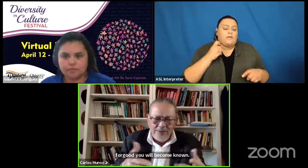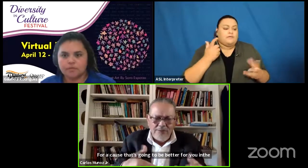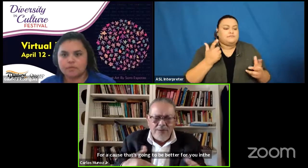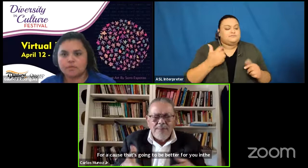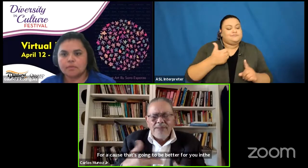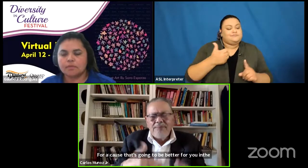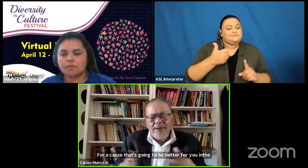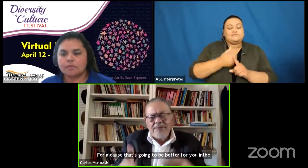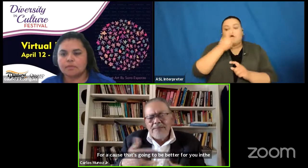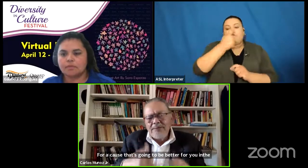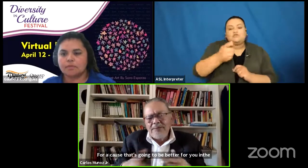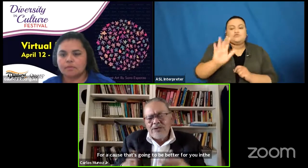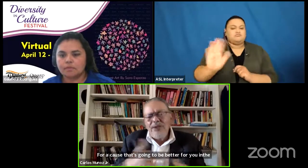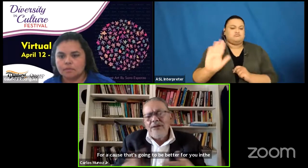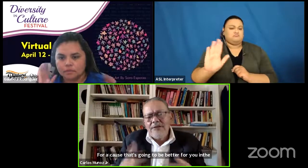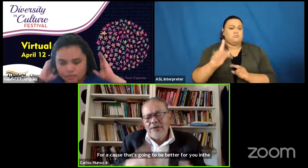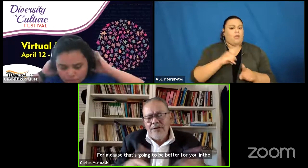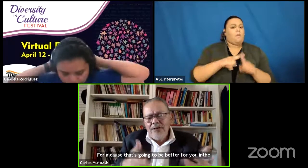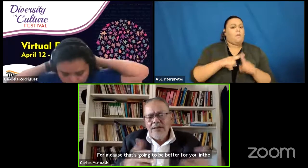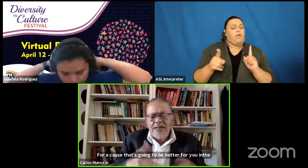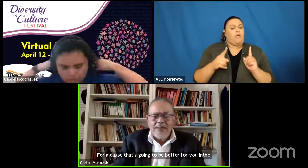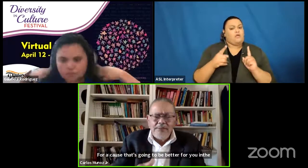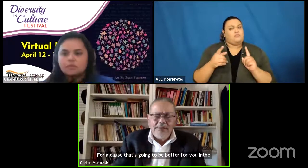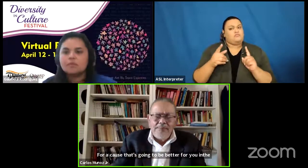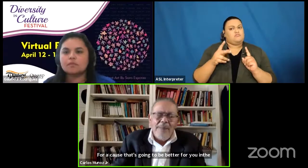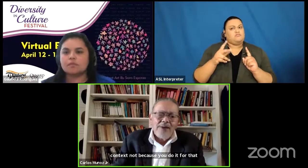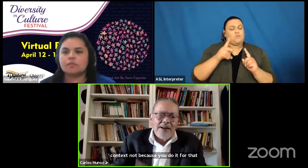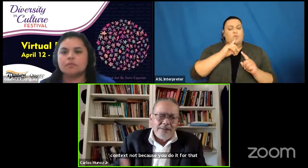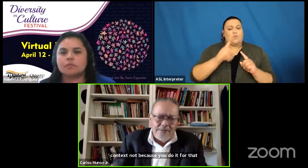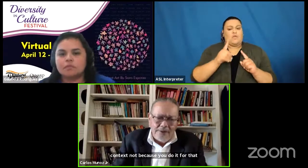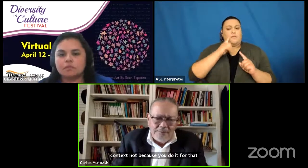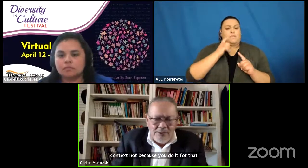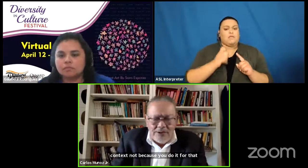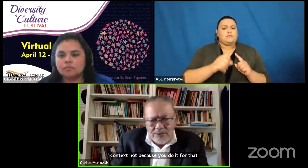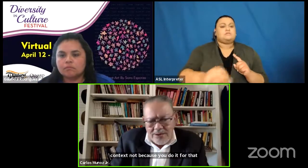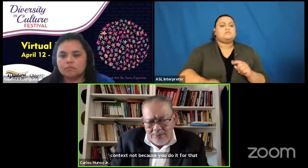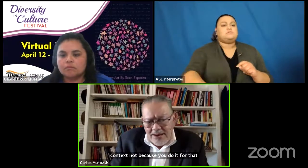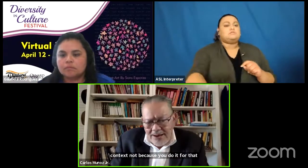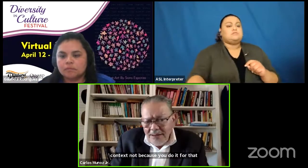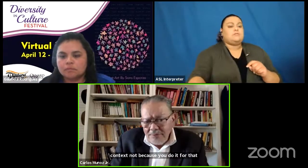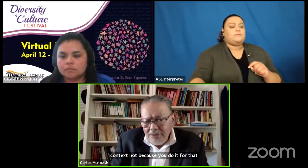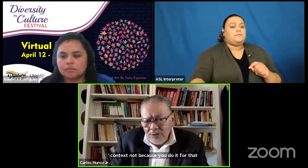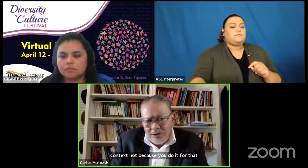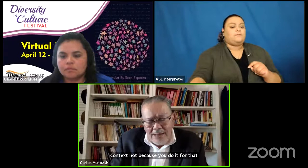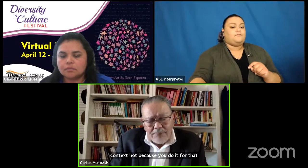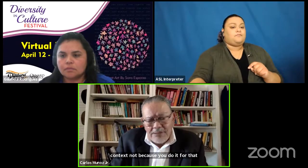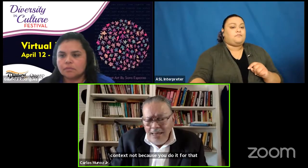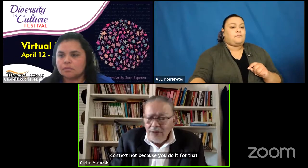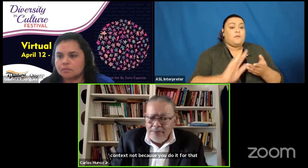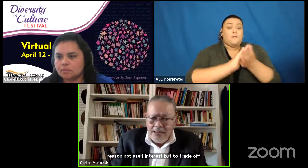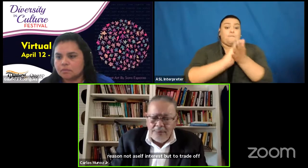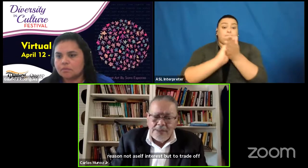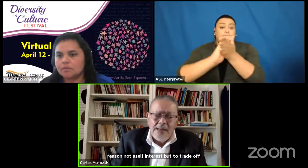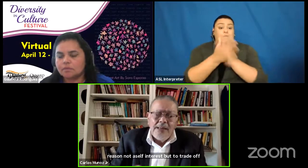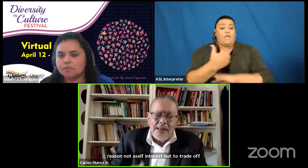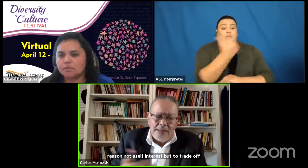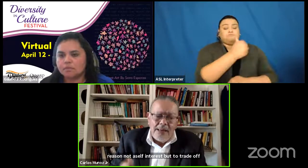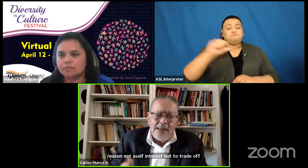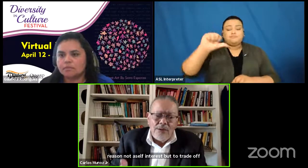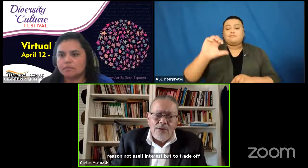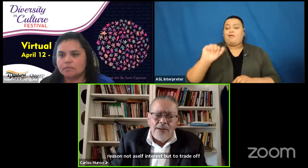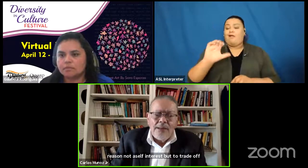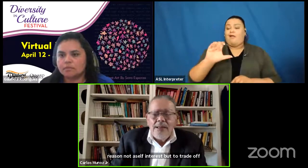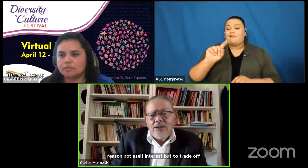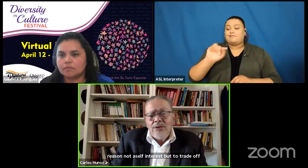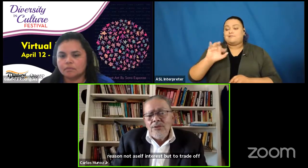that regard. But the trade-off or the byproduct of being an activist on campus and off campus is that,